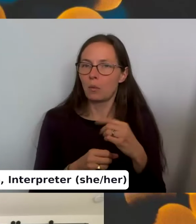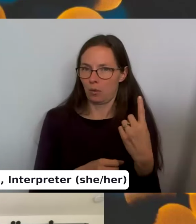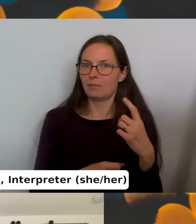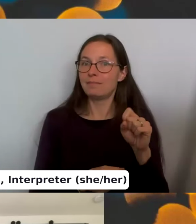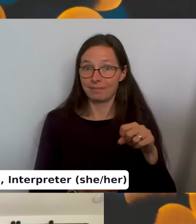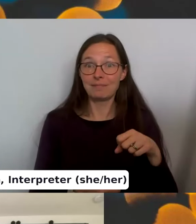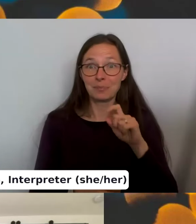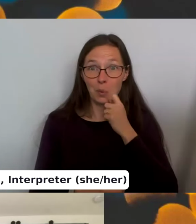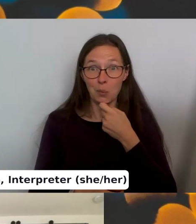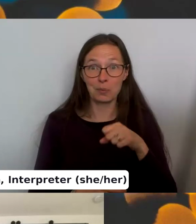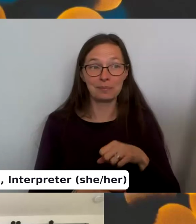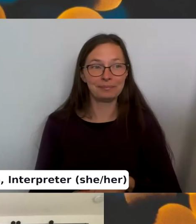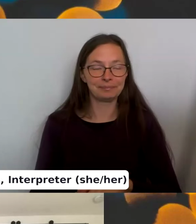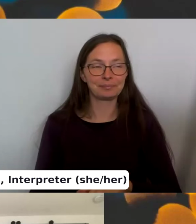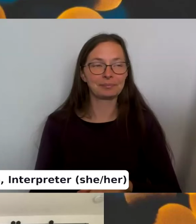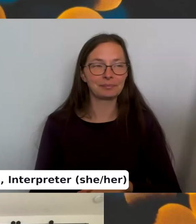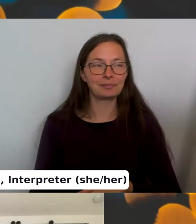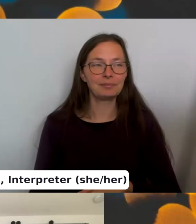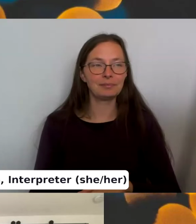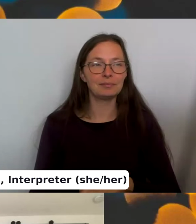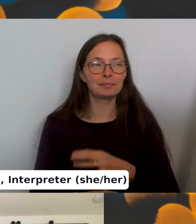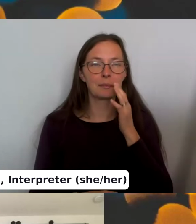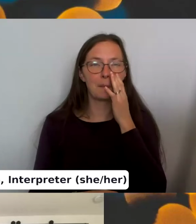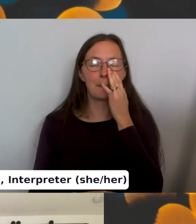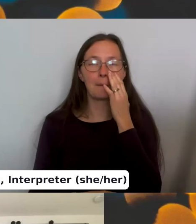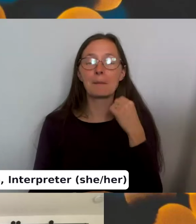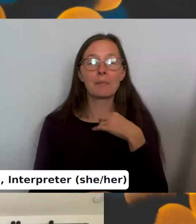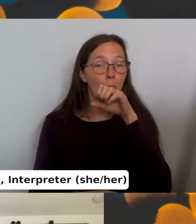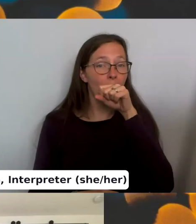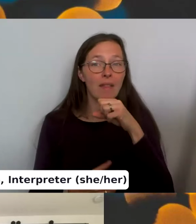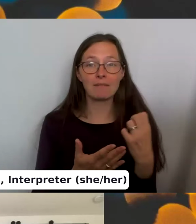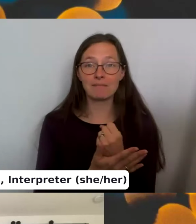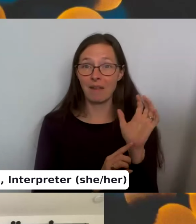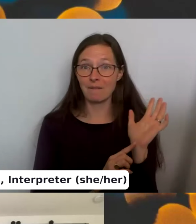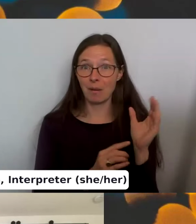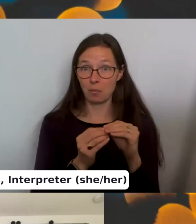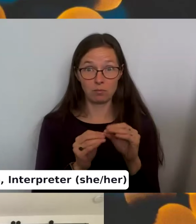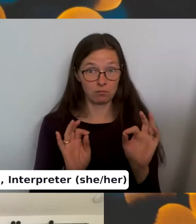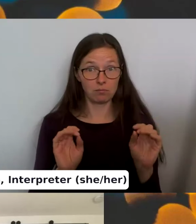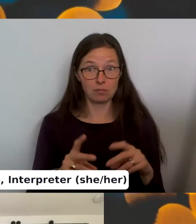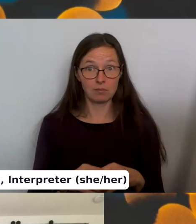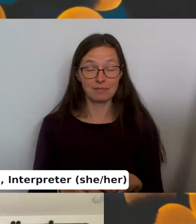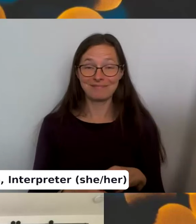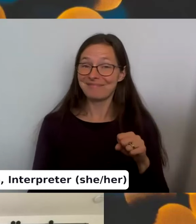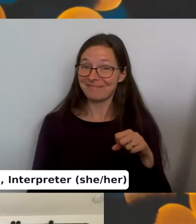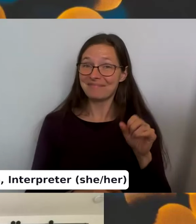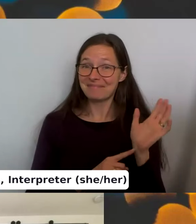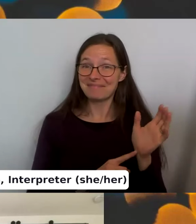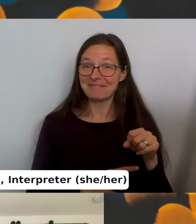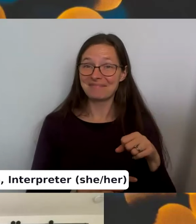Cool. So I would love to take 5 more minutes. Is that okay? Yeah, let's do